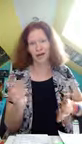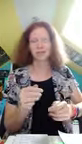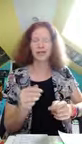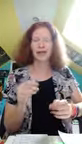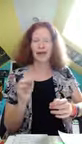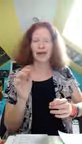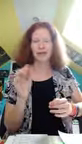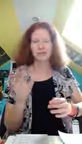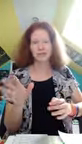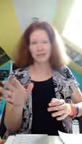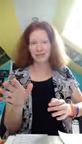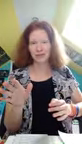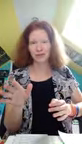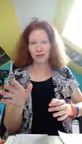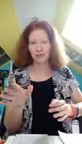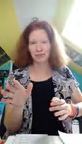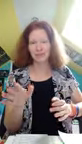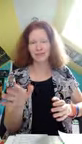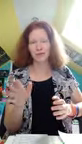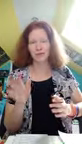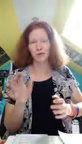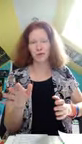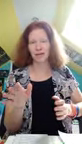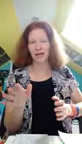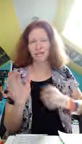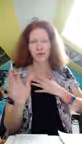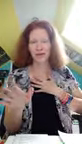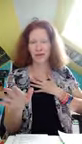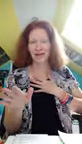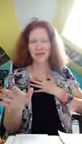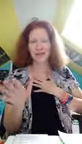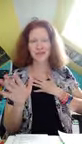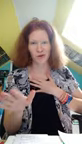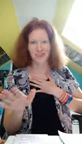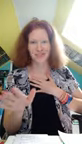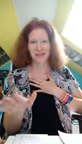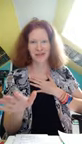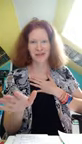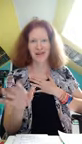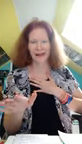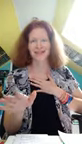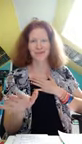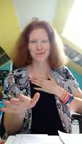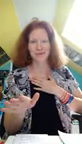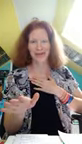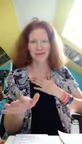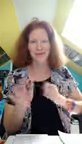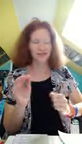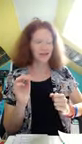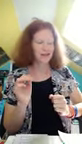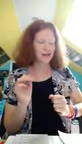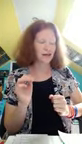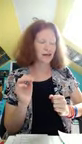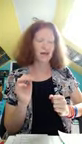out. And if it's embarrassing for you to repeat yourself multiple times, don't worry. It's more embarrassing for me to ask multiple times.